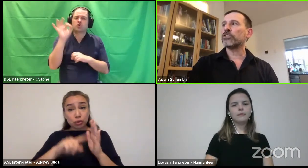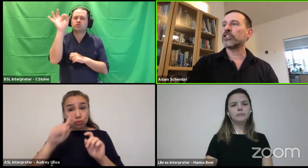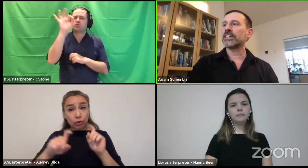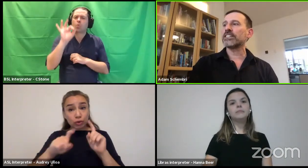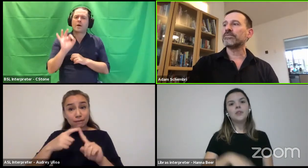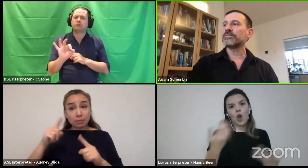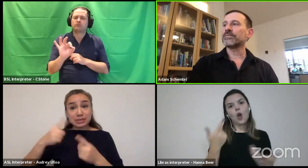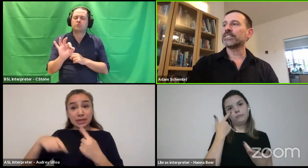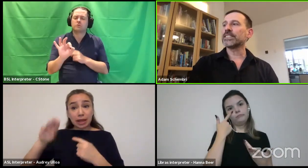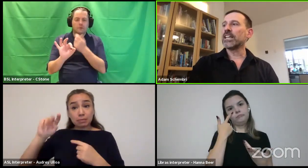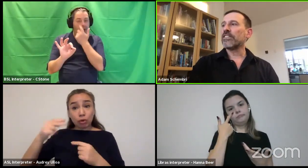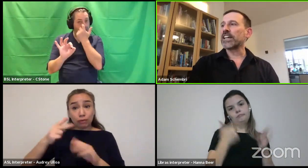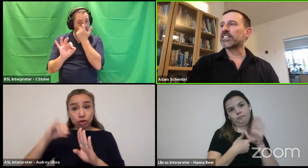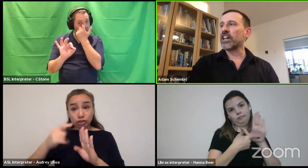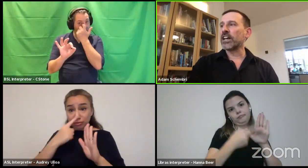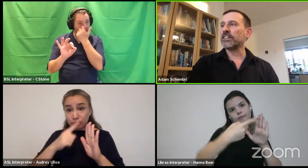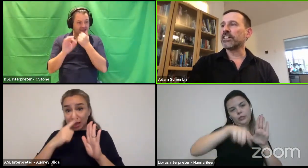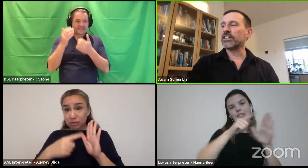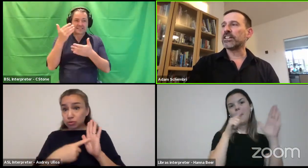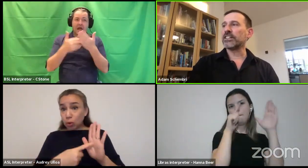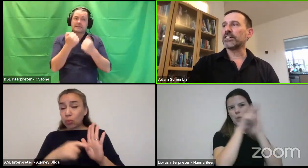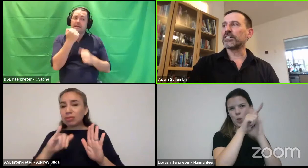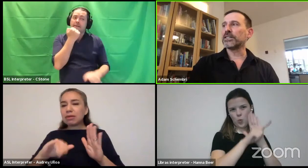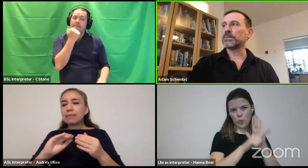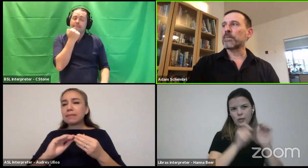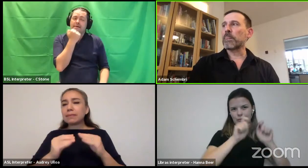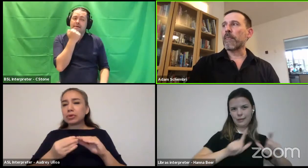SignMorph project, that slide,